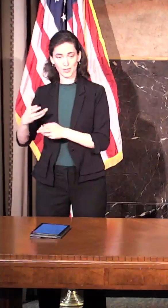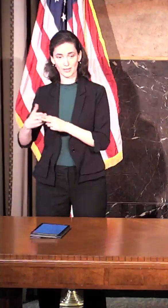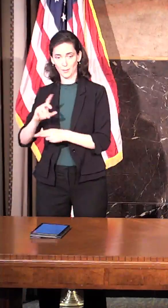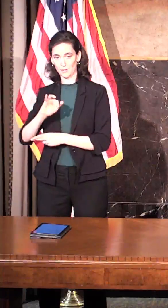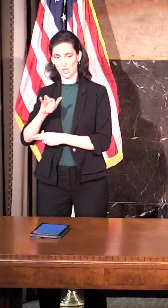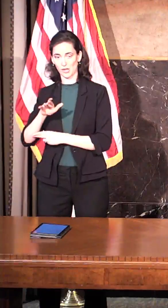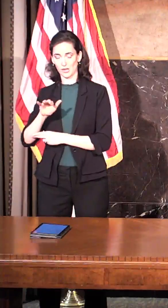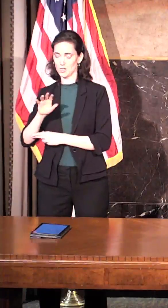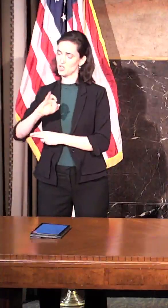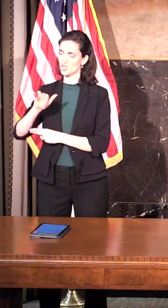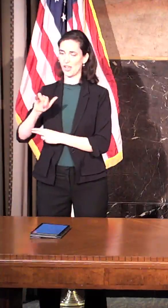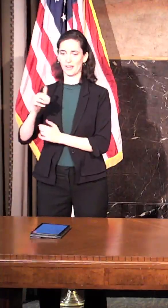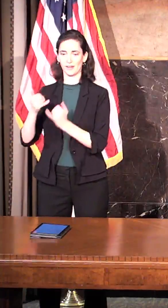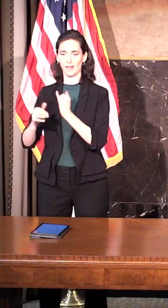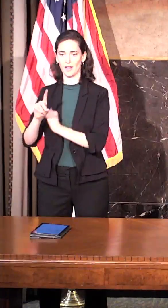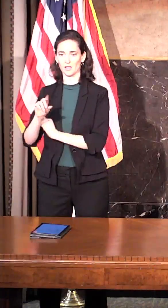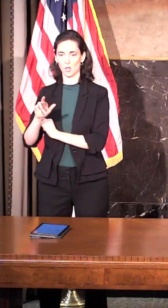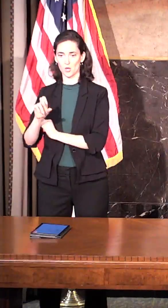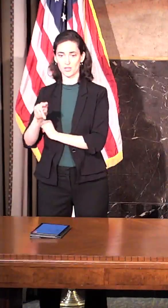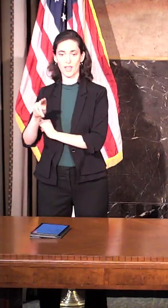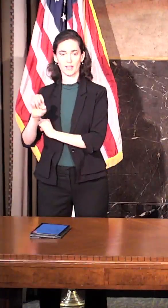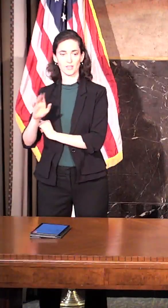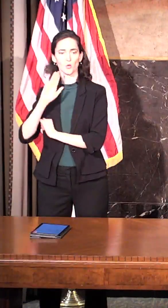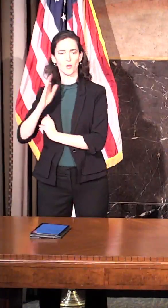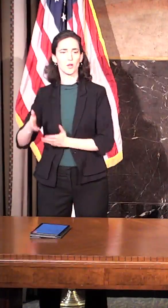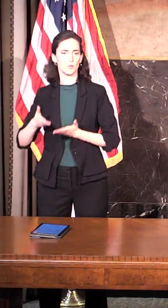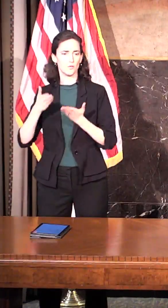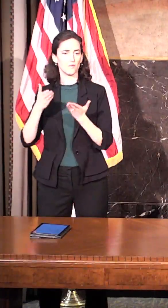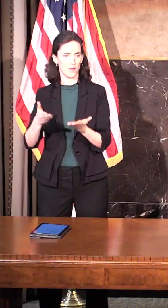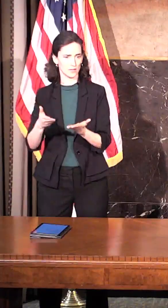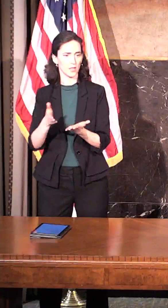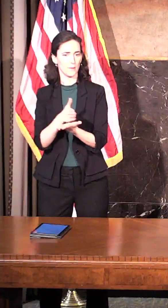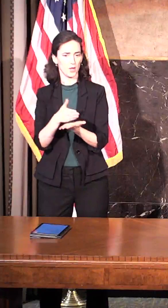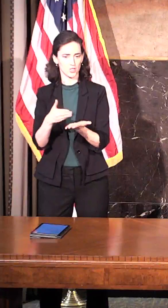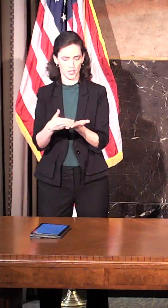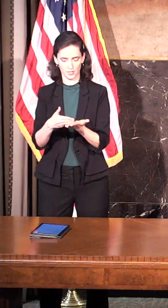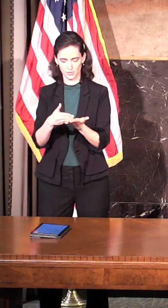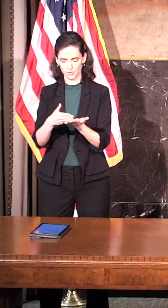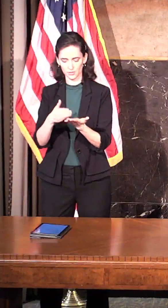the executive budget proposal to Jlcb.